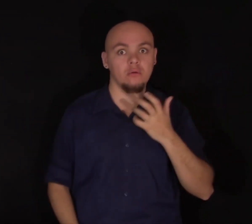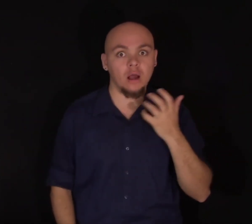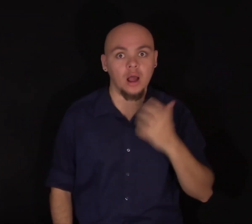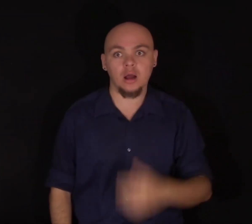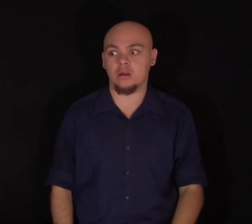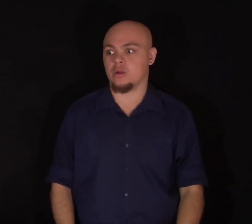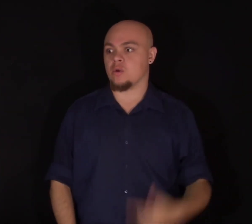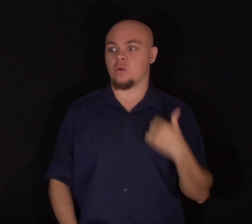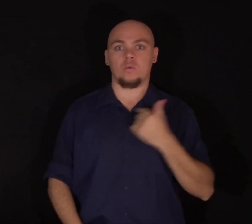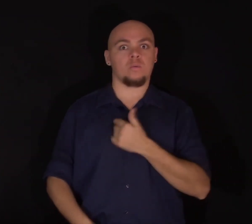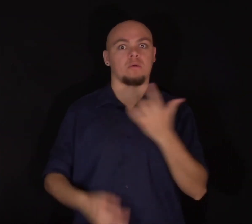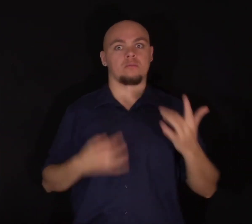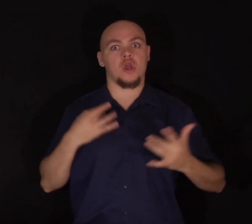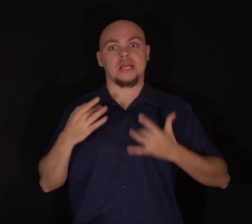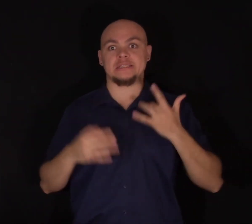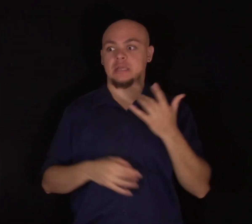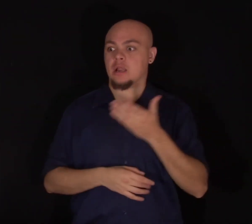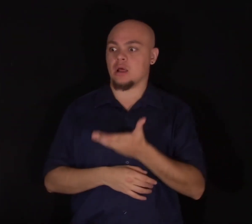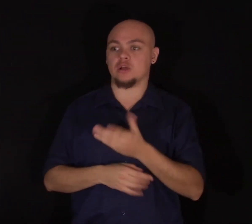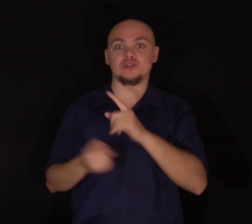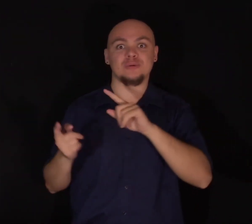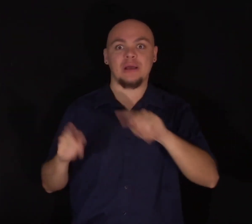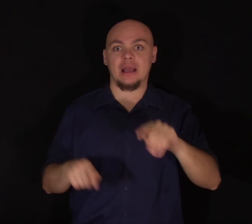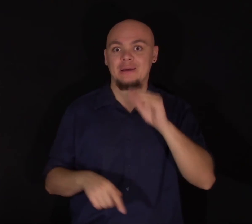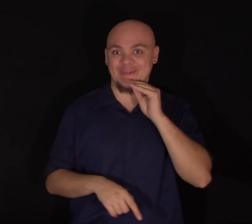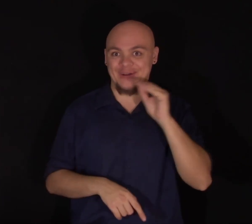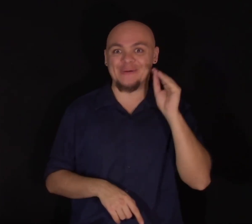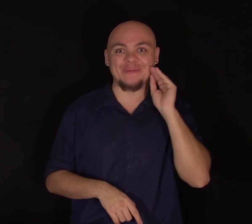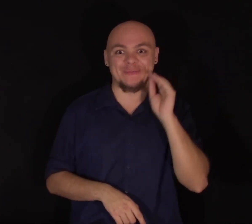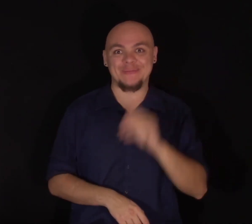We were excited. She was coming home.